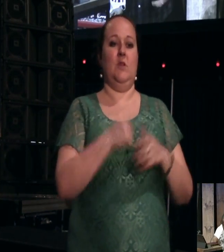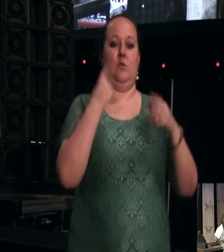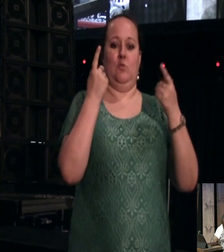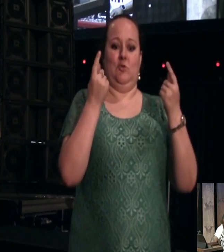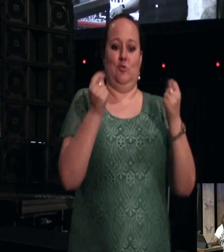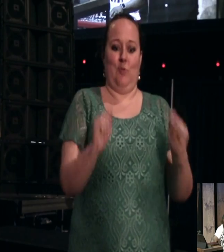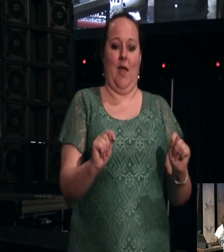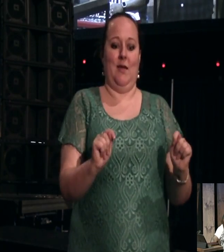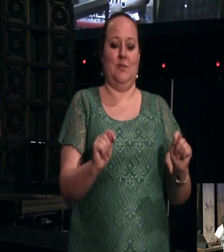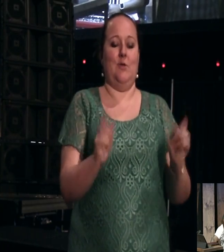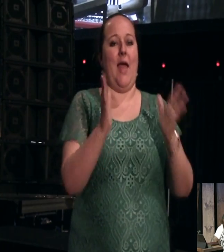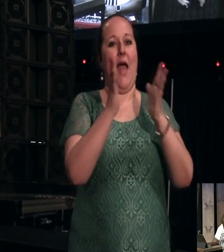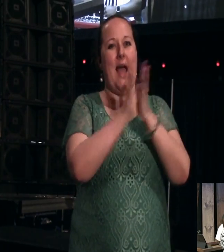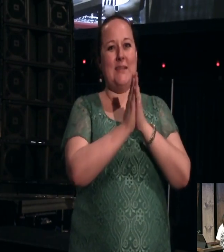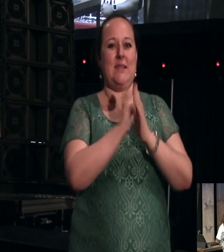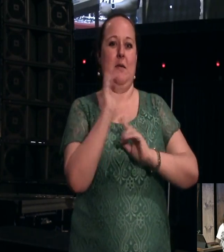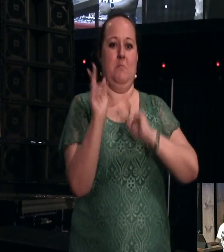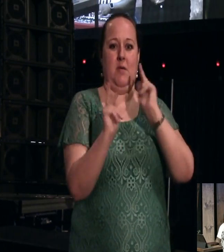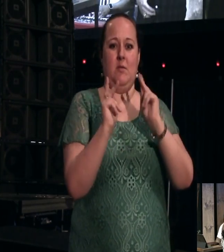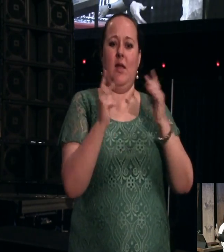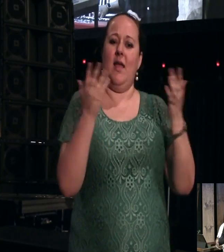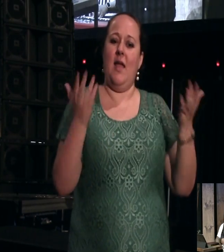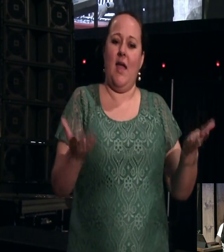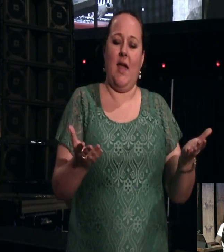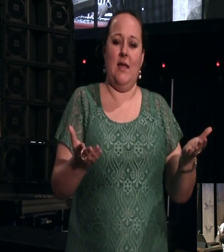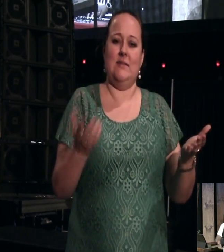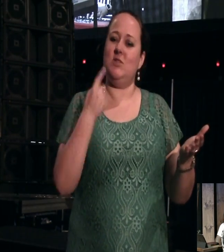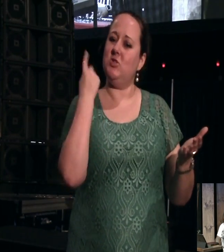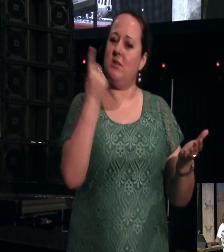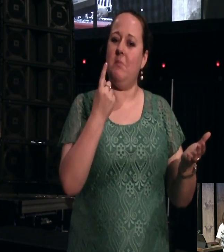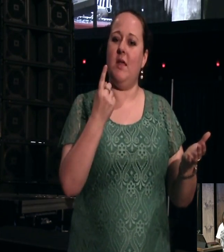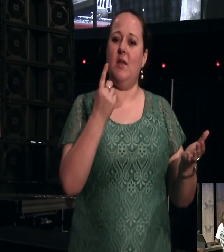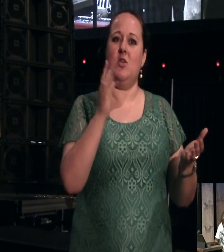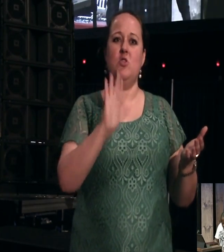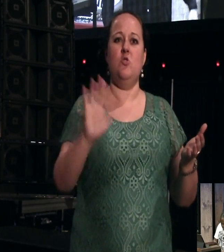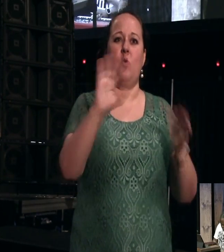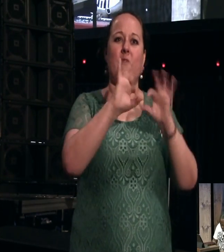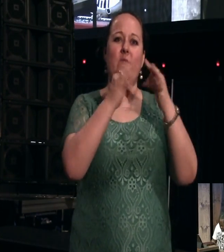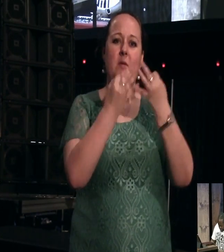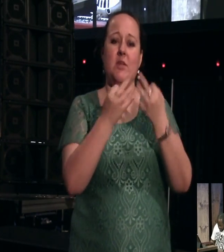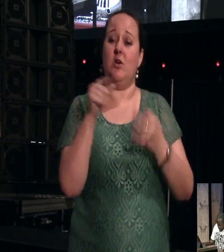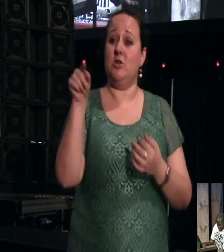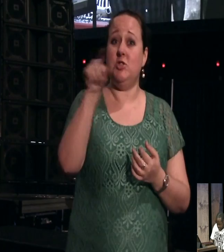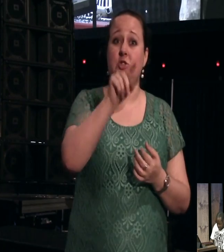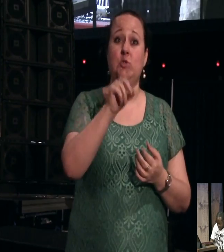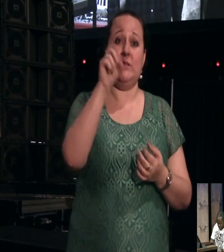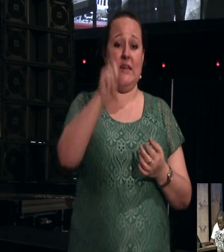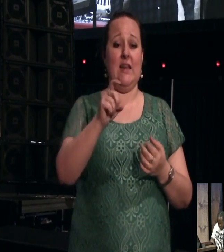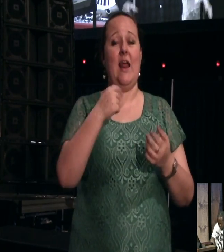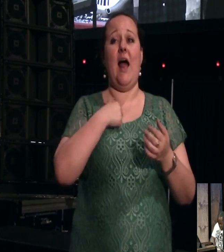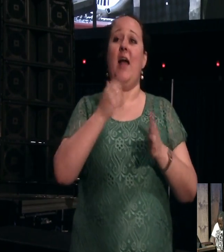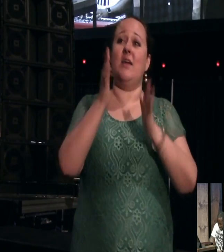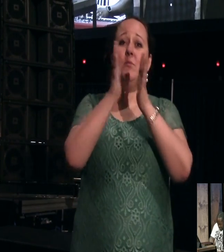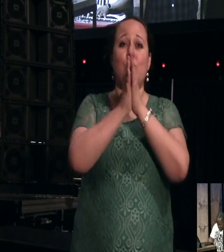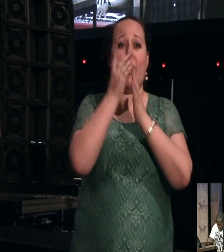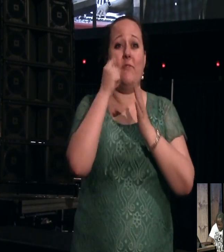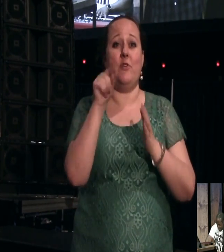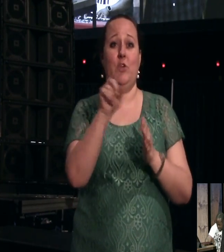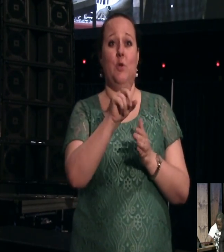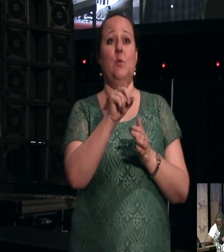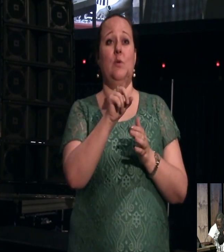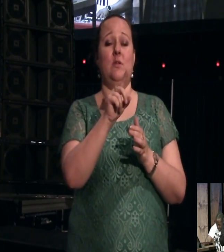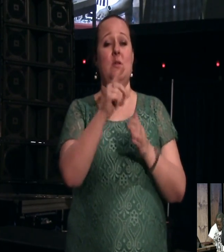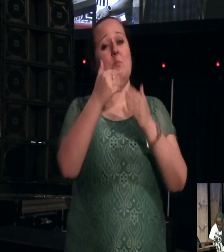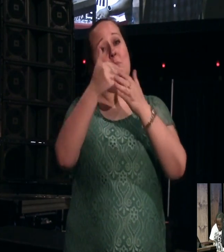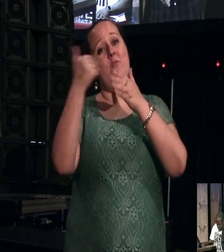but. So we're trying to just get better about asking people this question: "Hey, is there anything you or your family needs